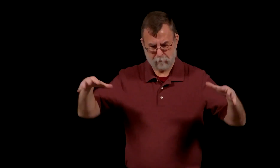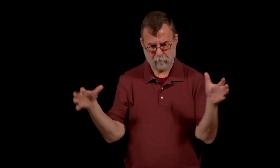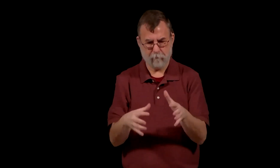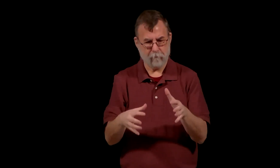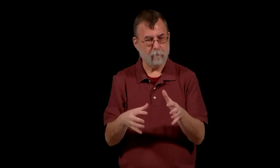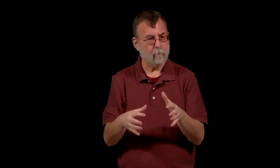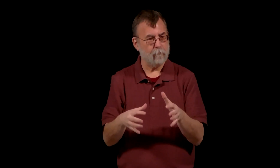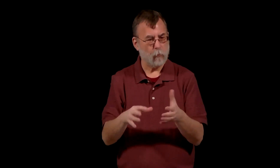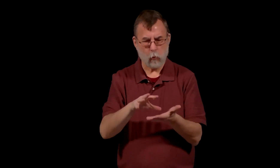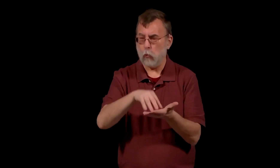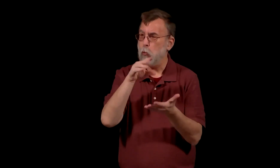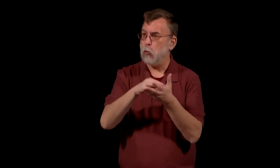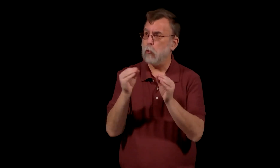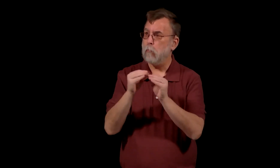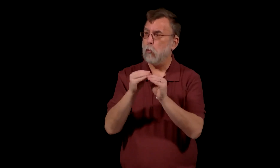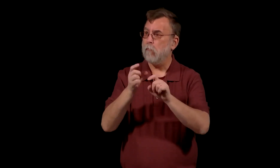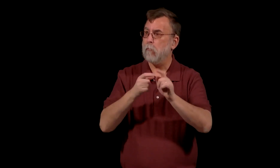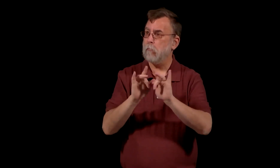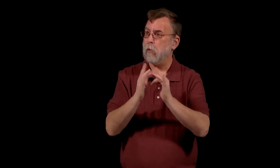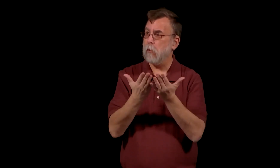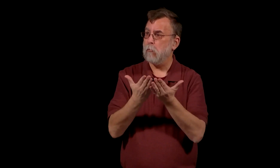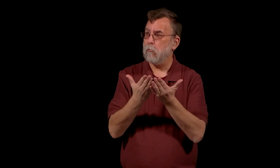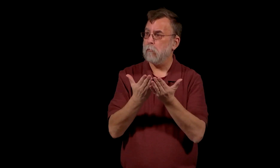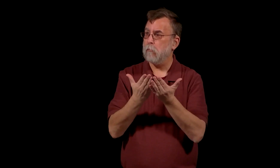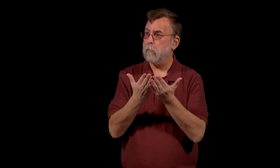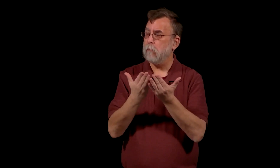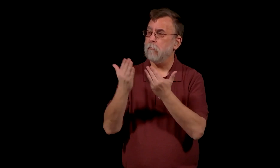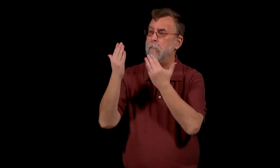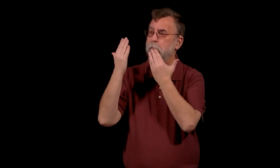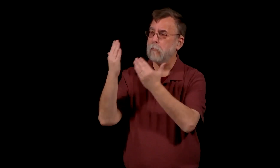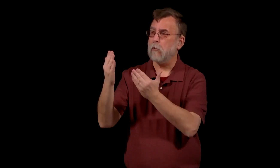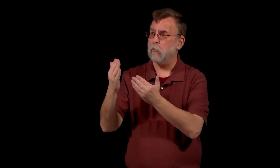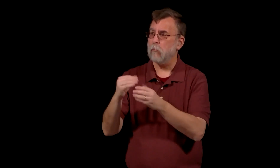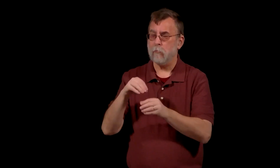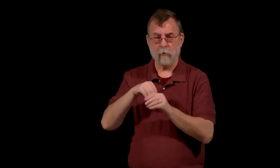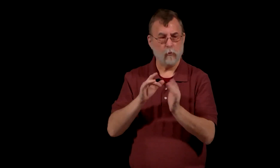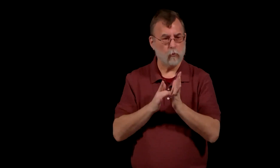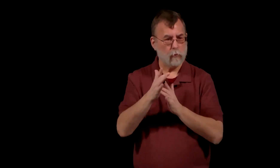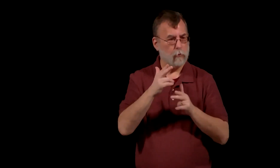Until next week when we gather again and learn more from the Bible. Thank you. In